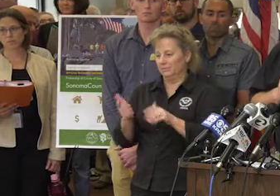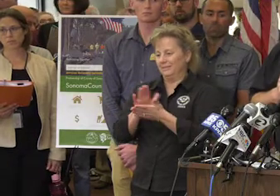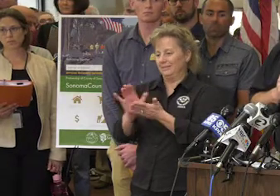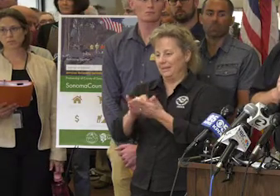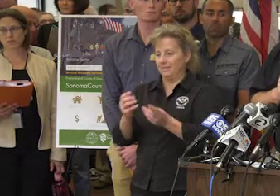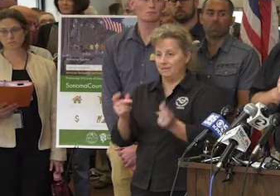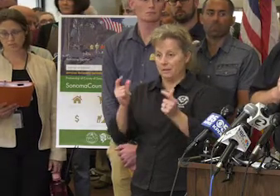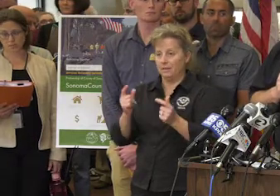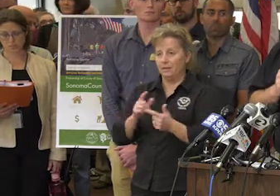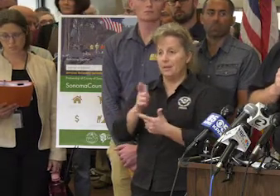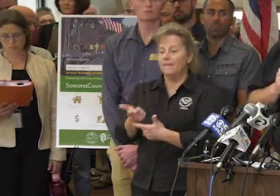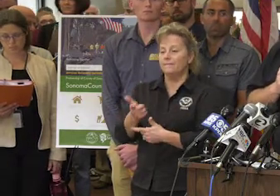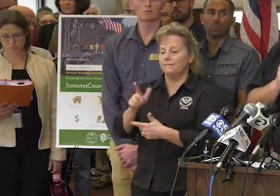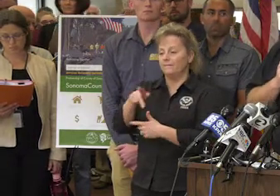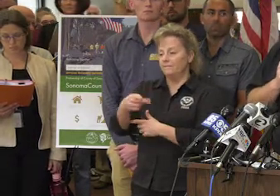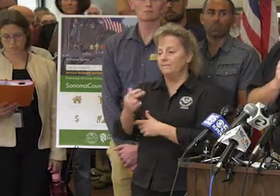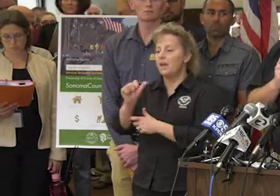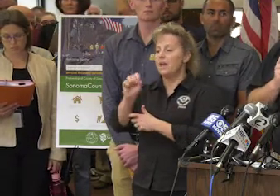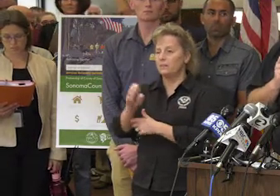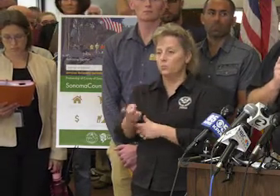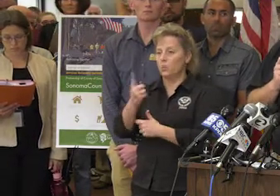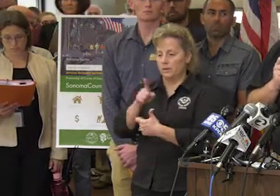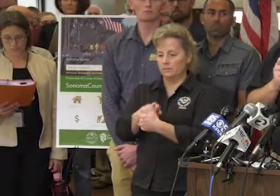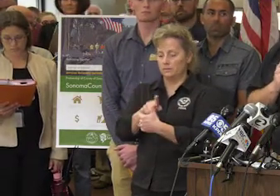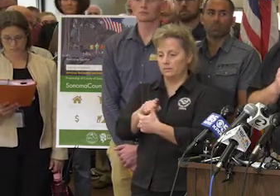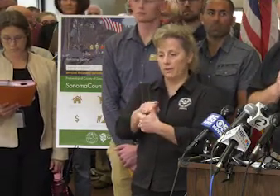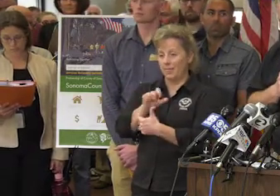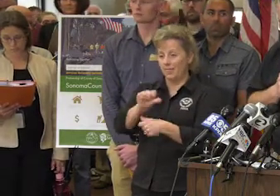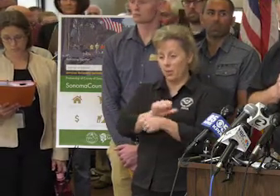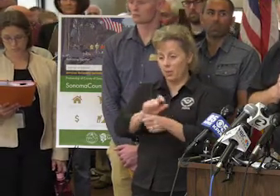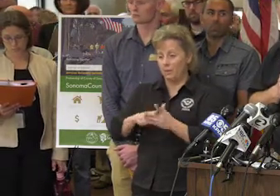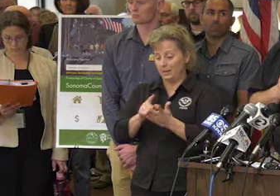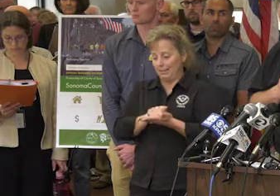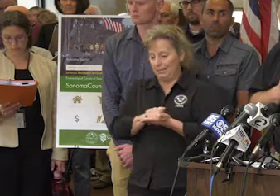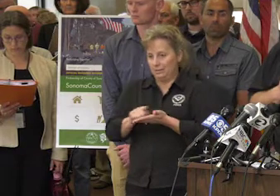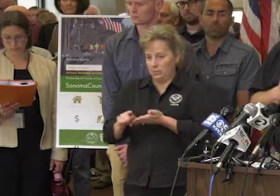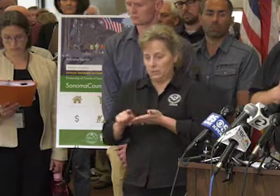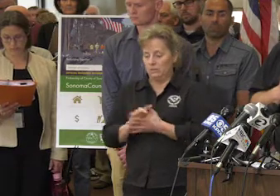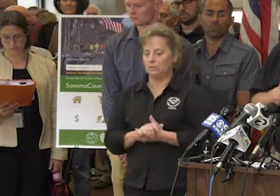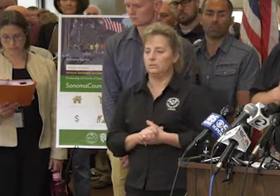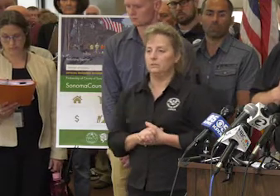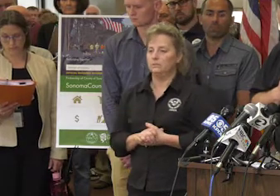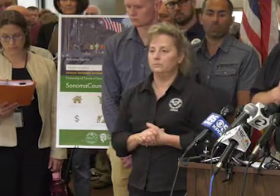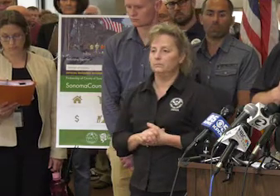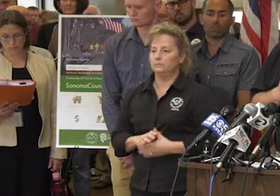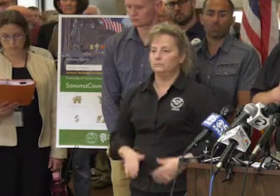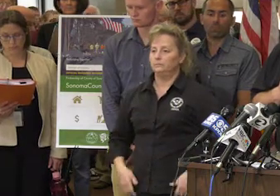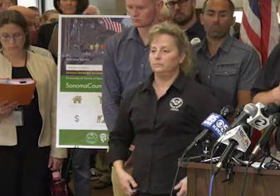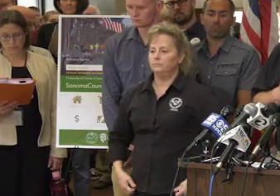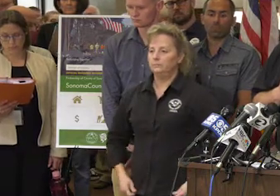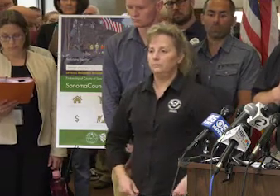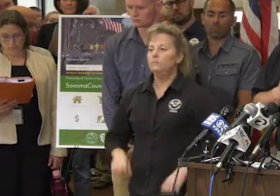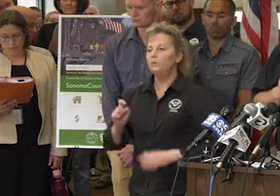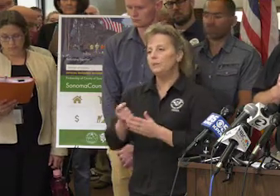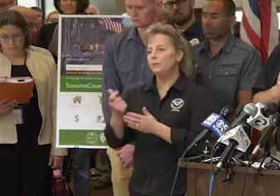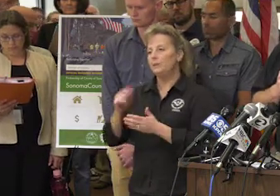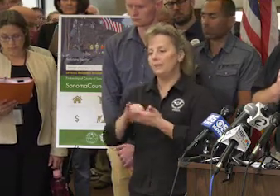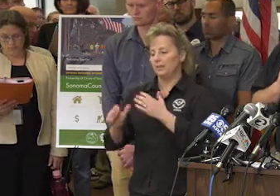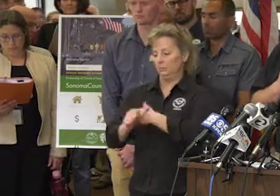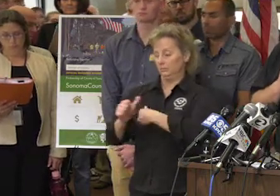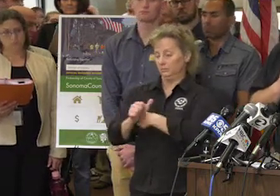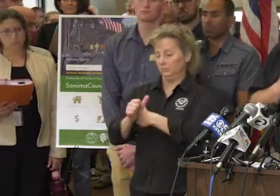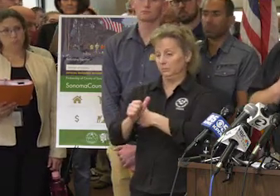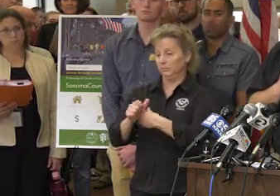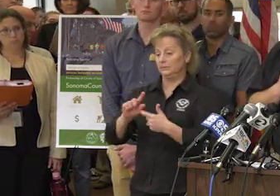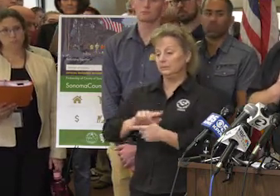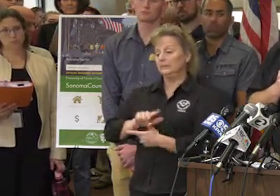That'll be phase one, and that'll be, again, that work will be beginning this week because we need to eliminate that threat. Secondly is